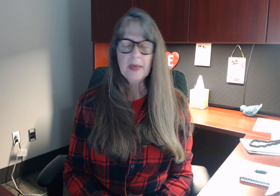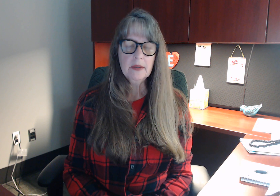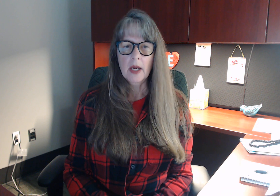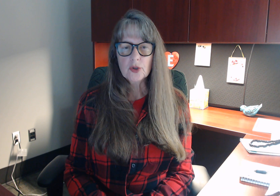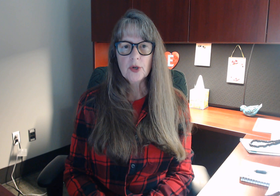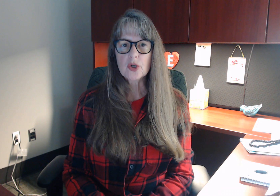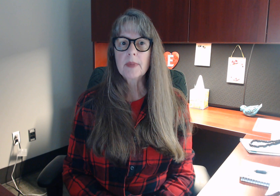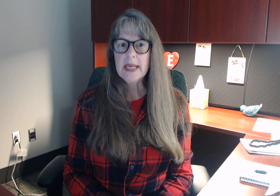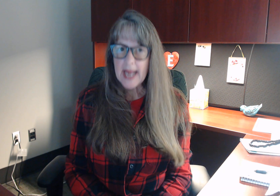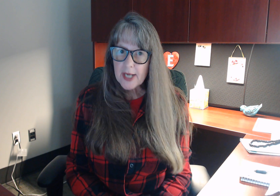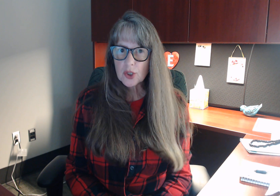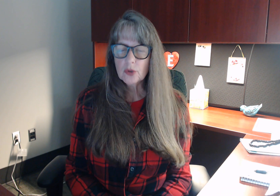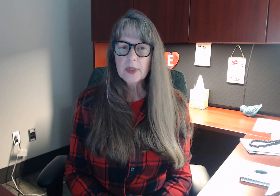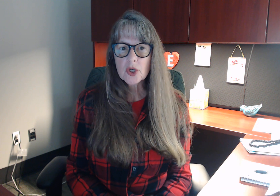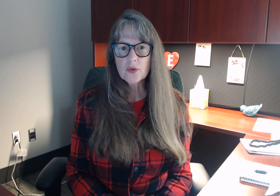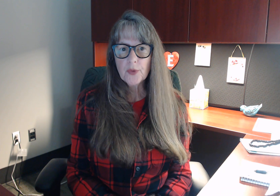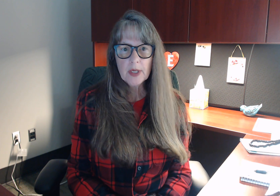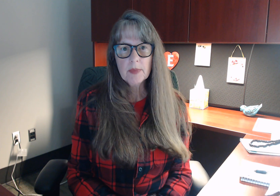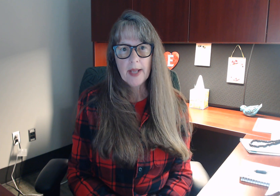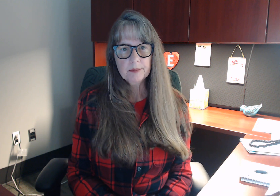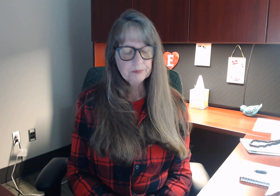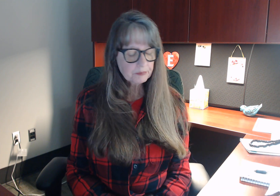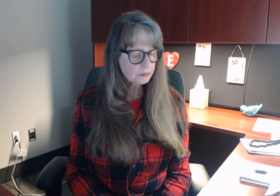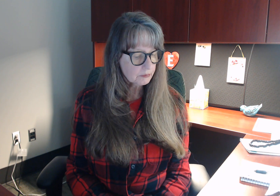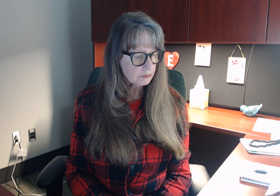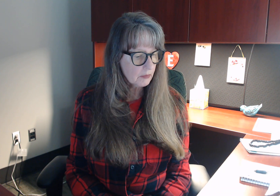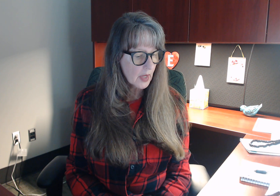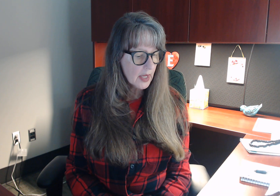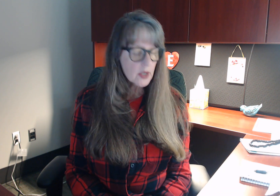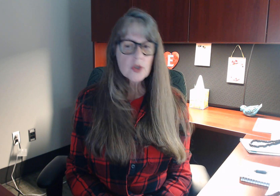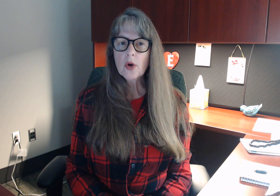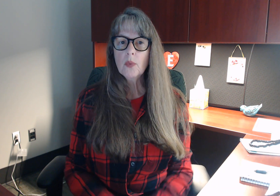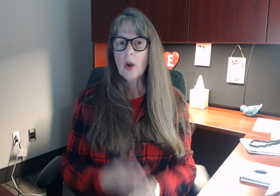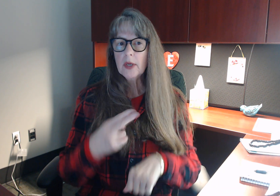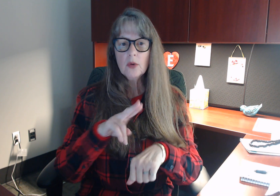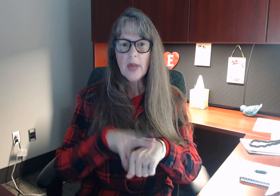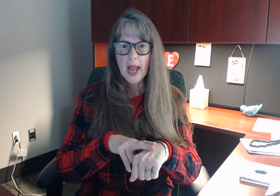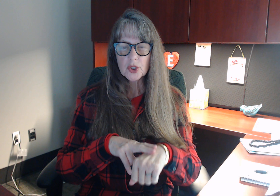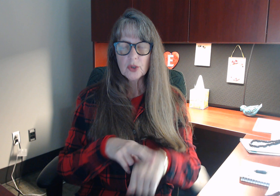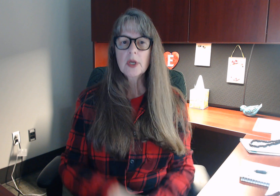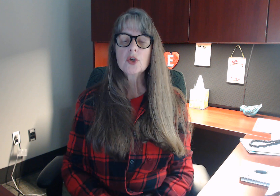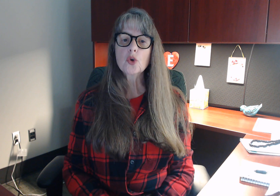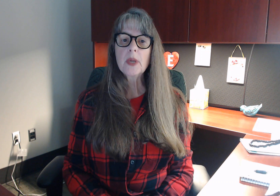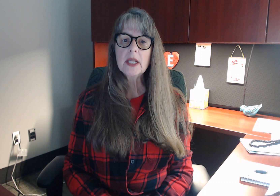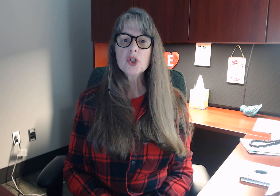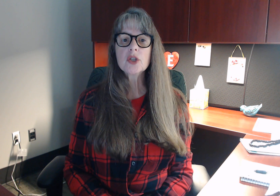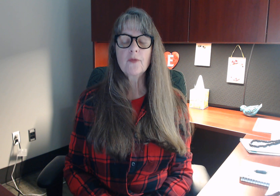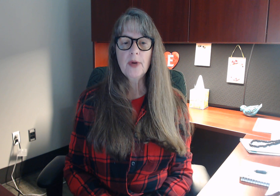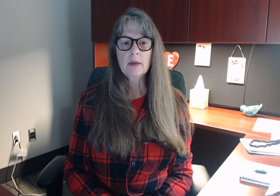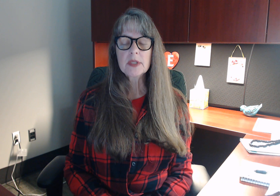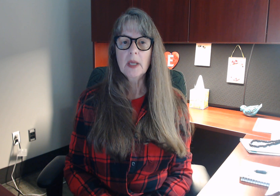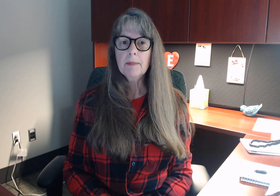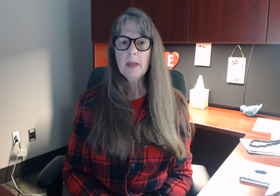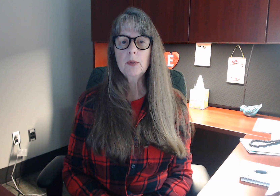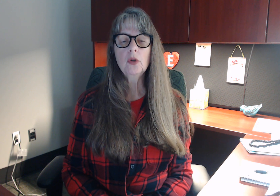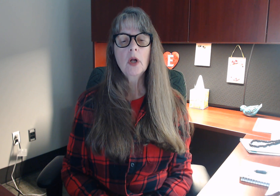Not international, but National Religious Freedom Day. So we already know national. So religious freedom. Some people do